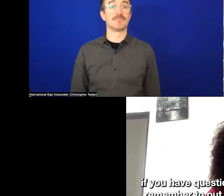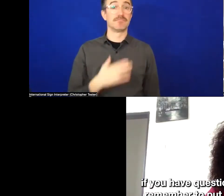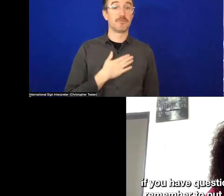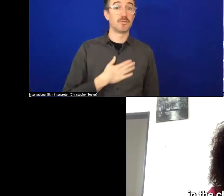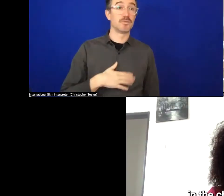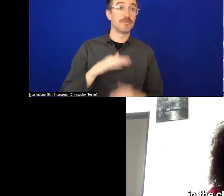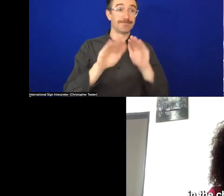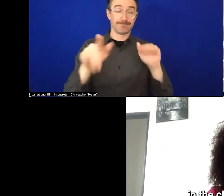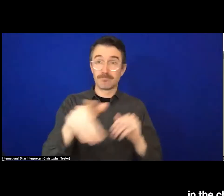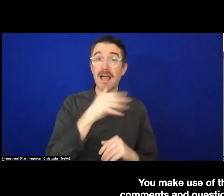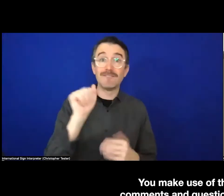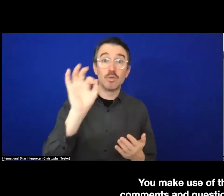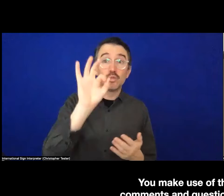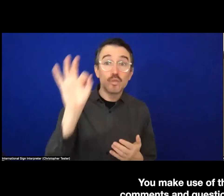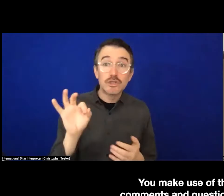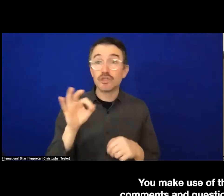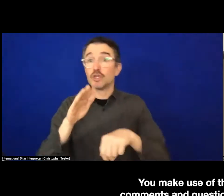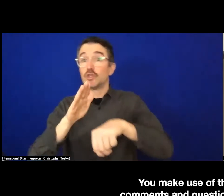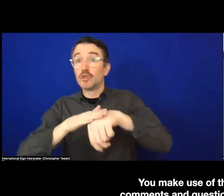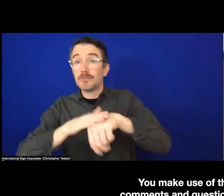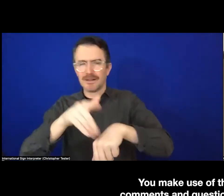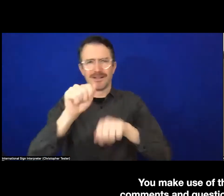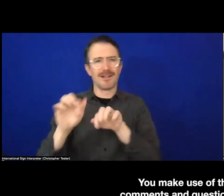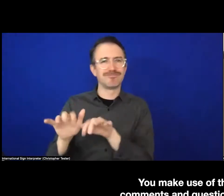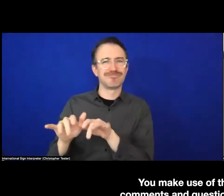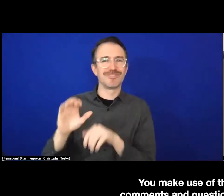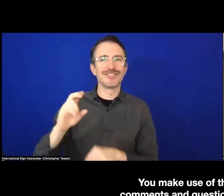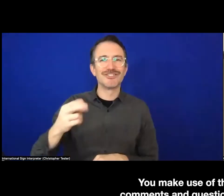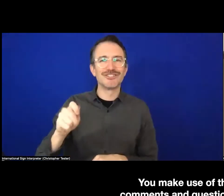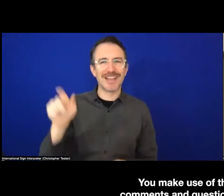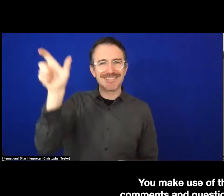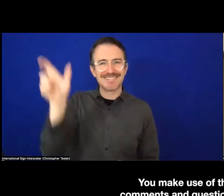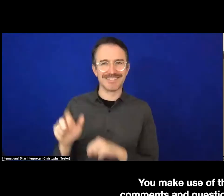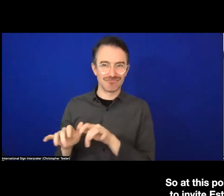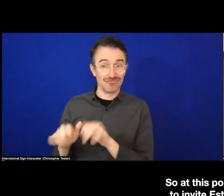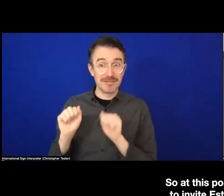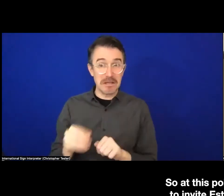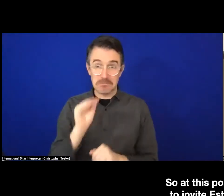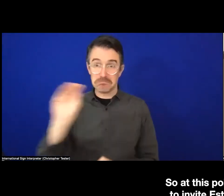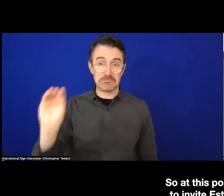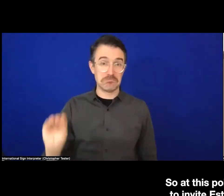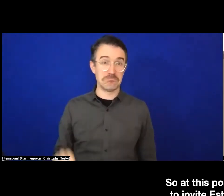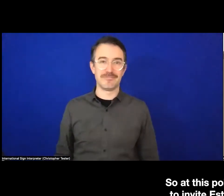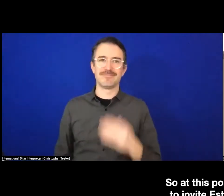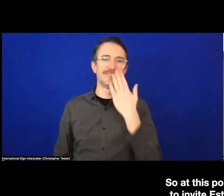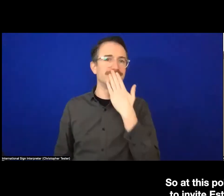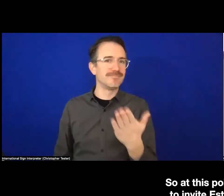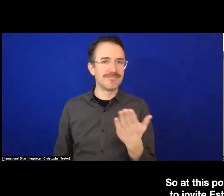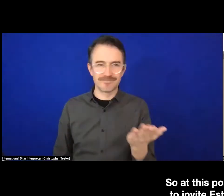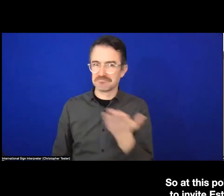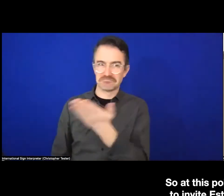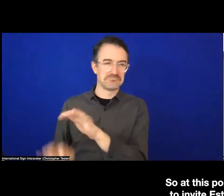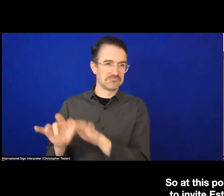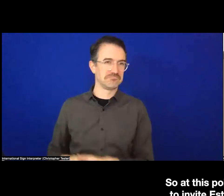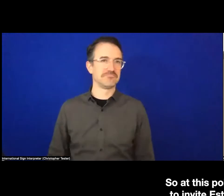those comments in the chat box. You make use of the chat box for the comments and questions that you may have. So at this point, I'm going